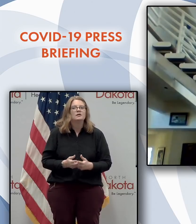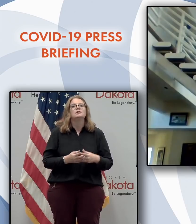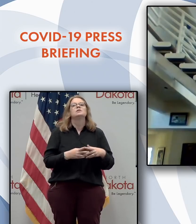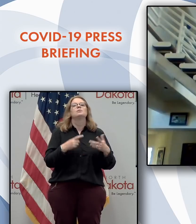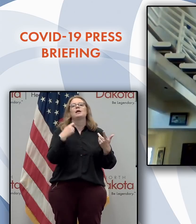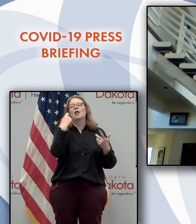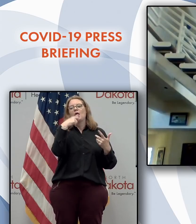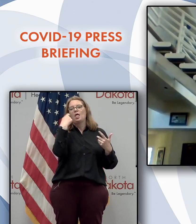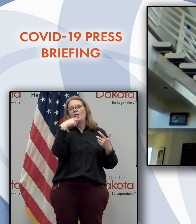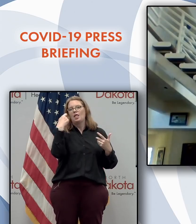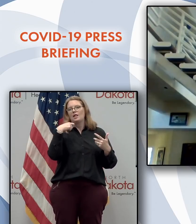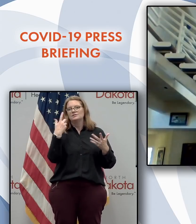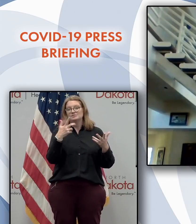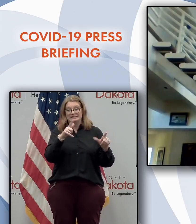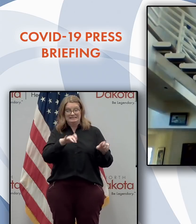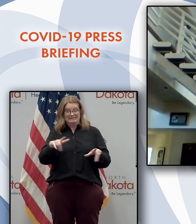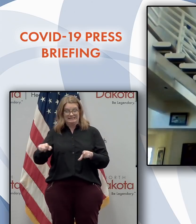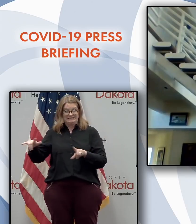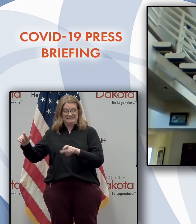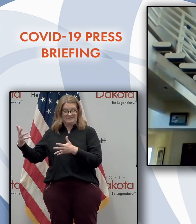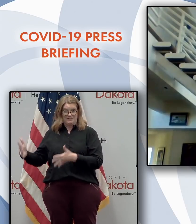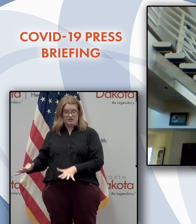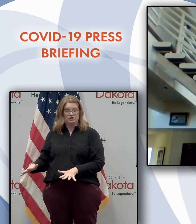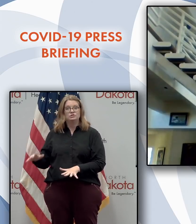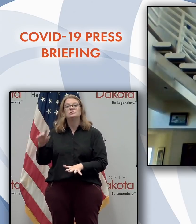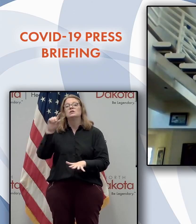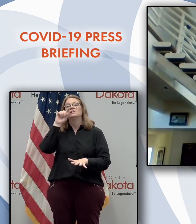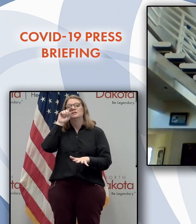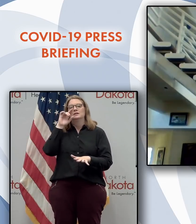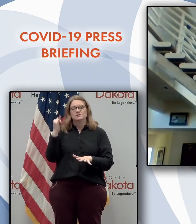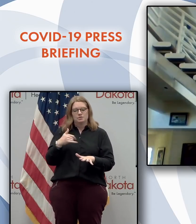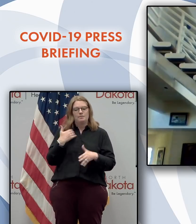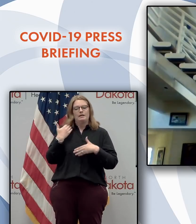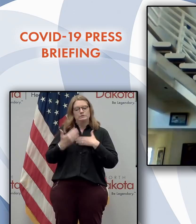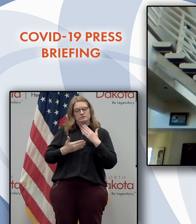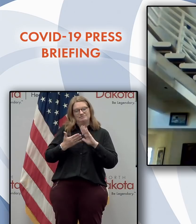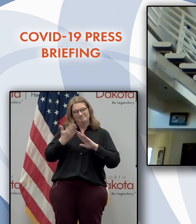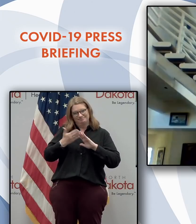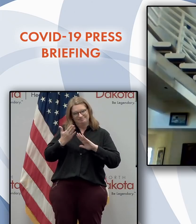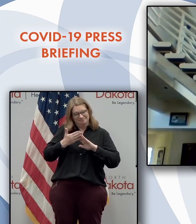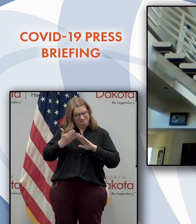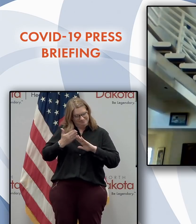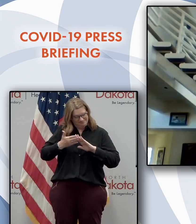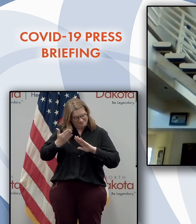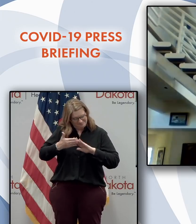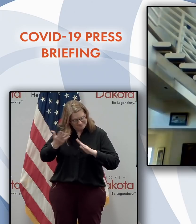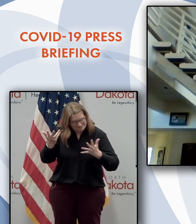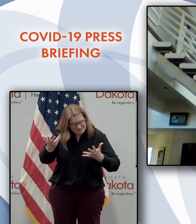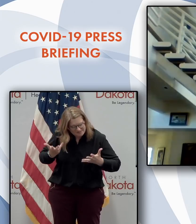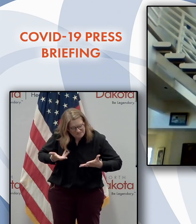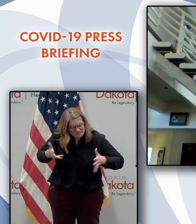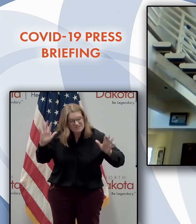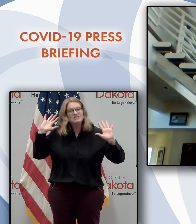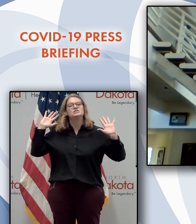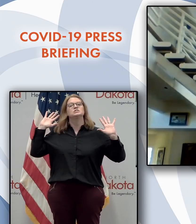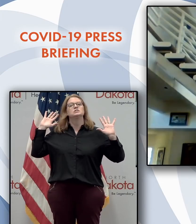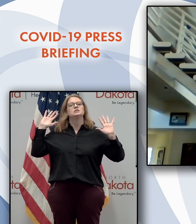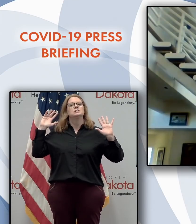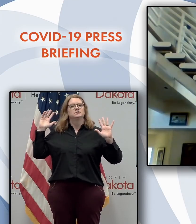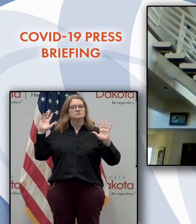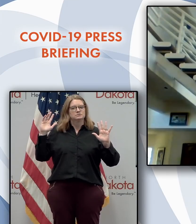multiple testing sites on multiple dates should obviate sort of the rush that might